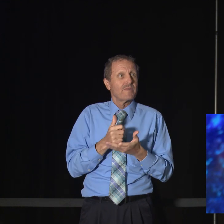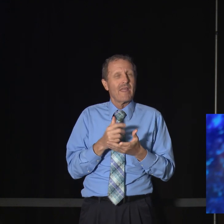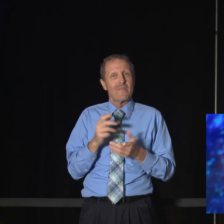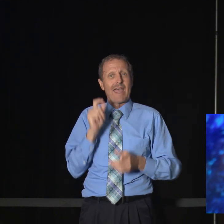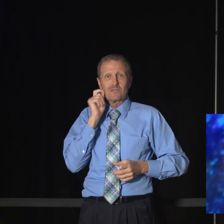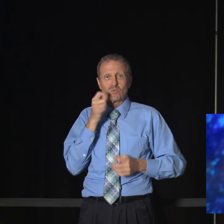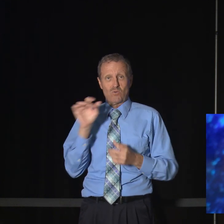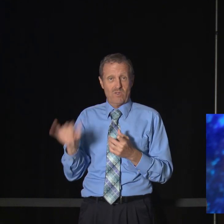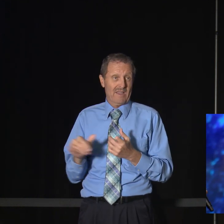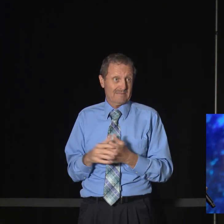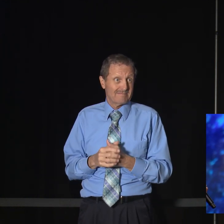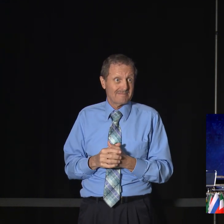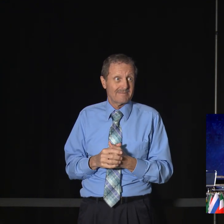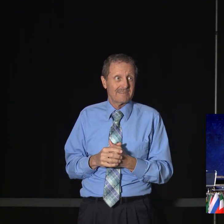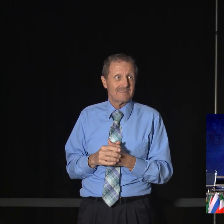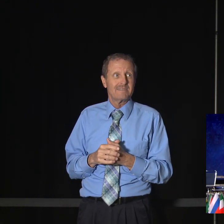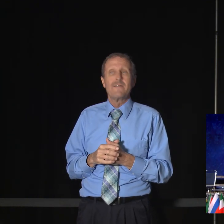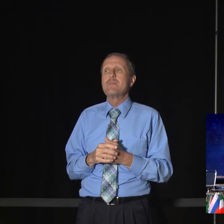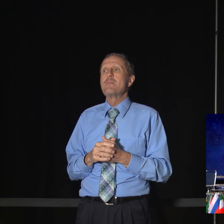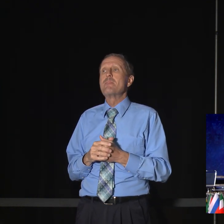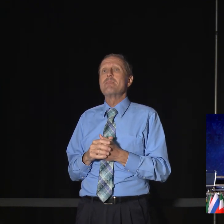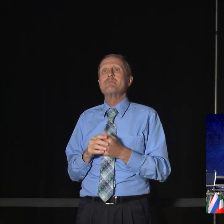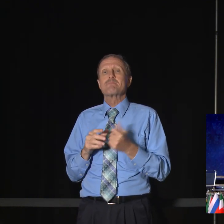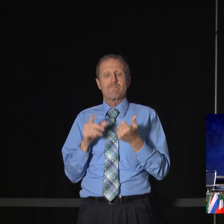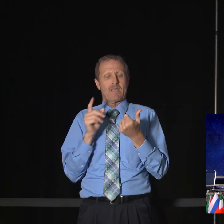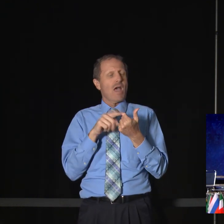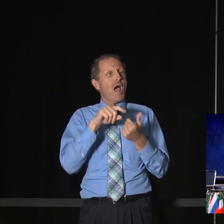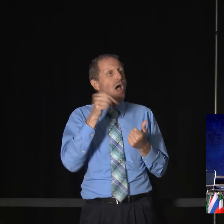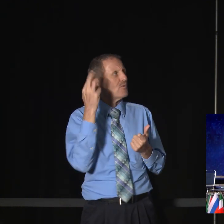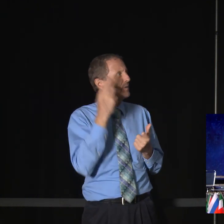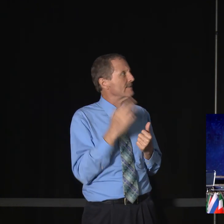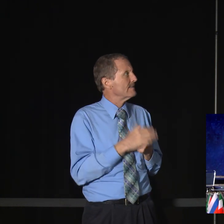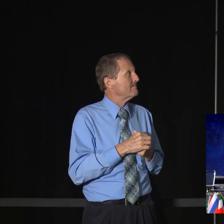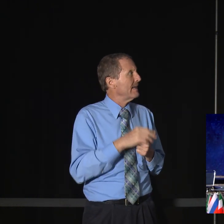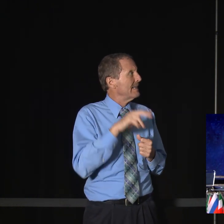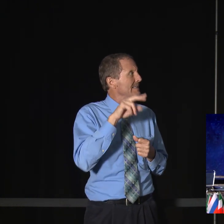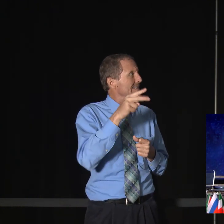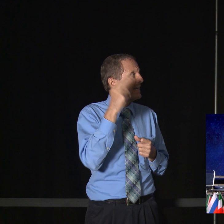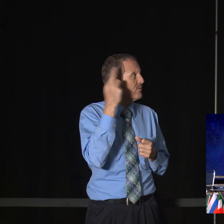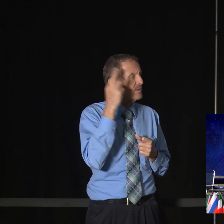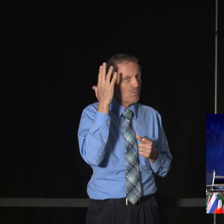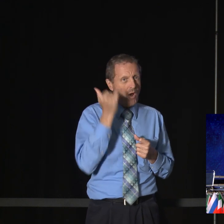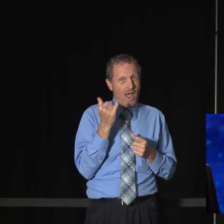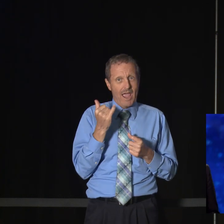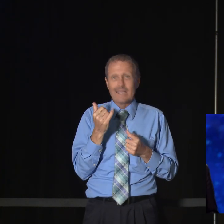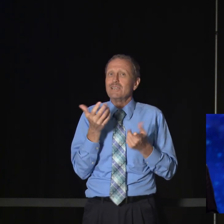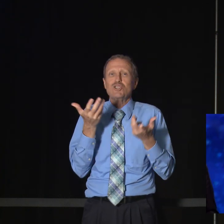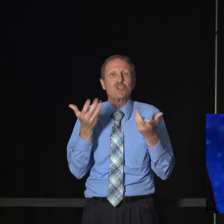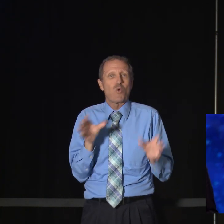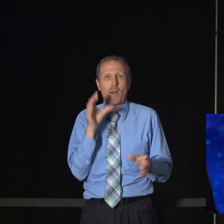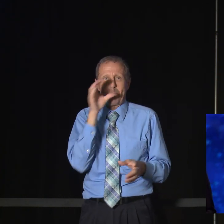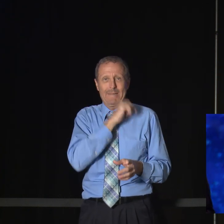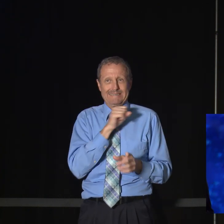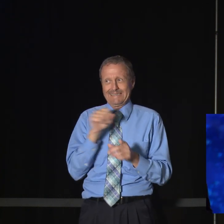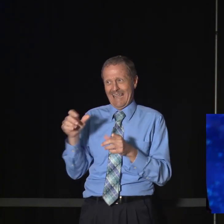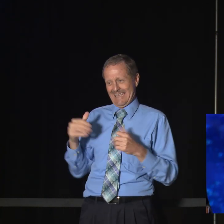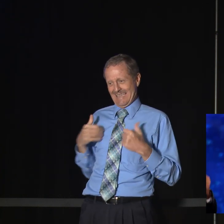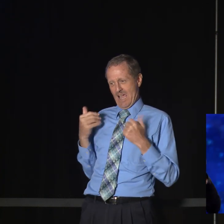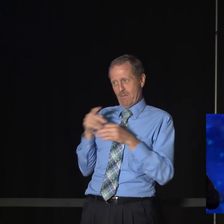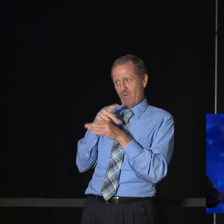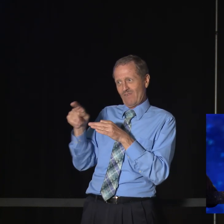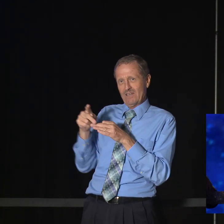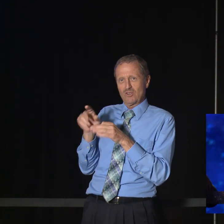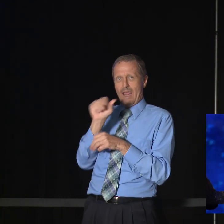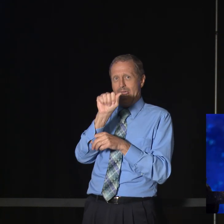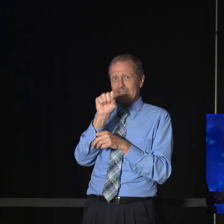cool thing about this event. Thank you. Chris, what's the next reason why? The second reason why you're not going to want to miss the Young Professionals ASI